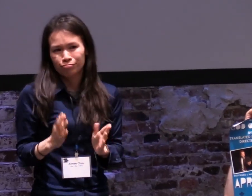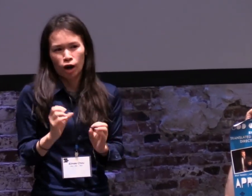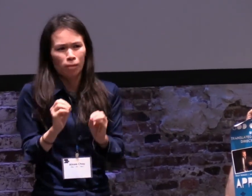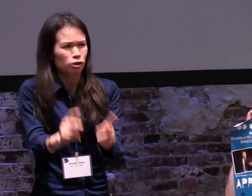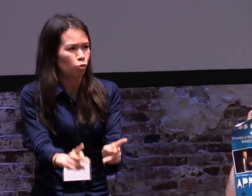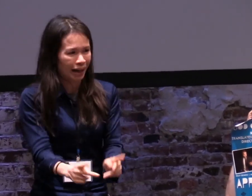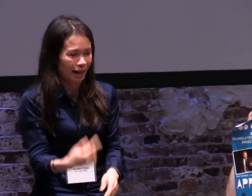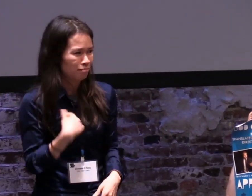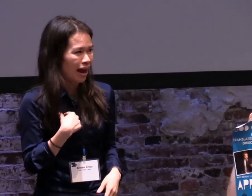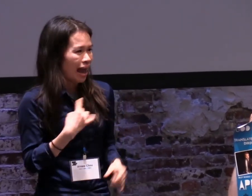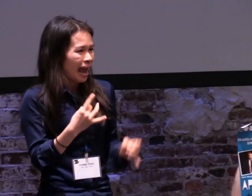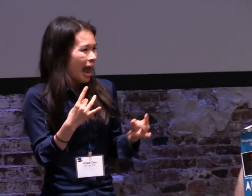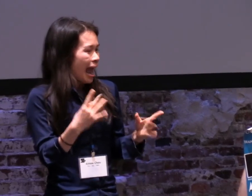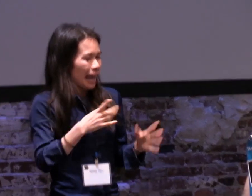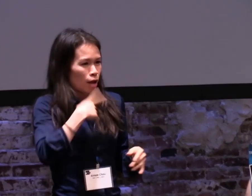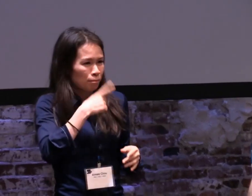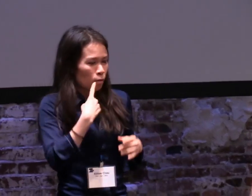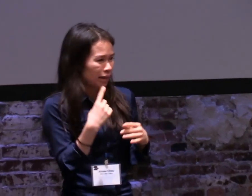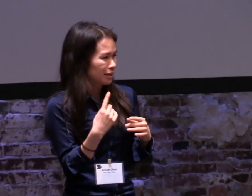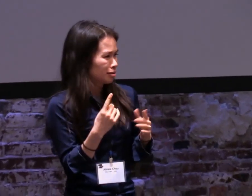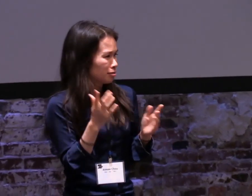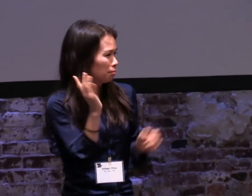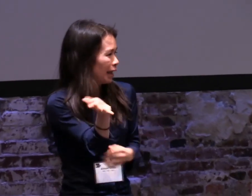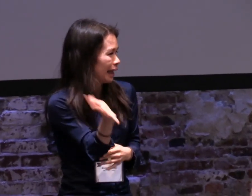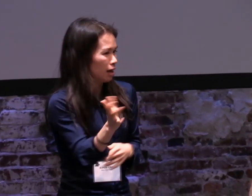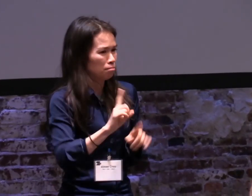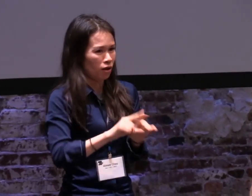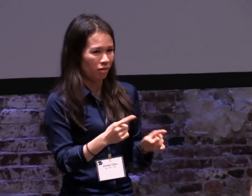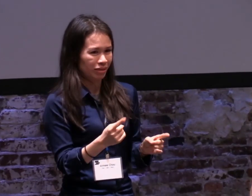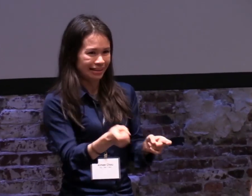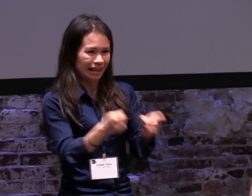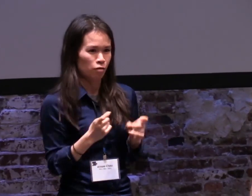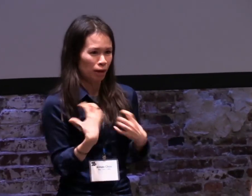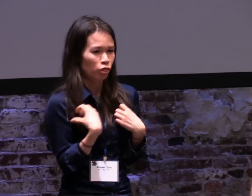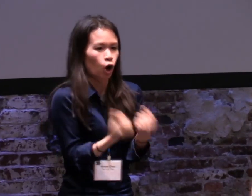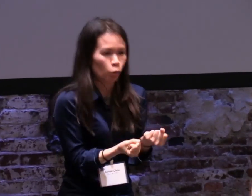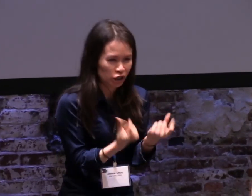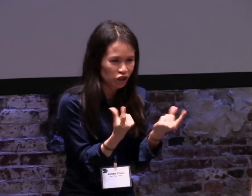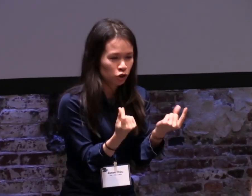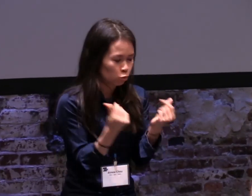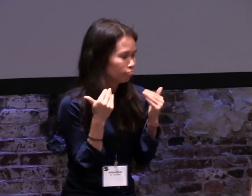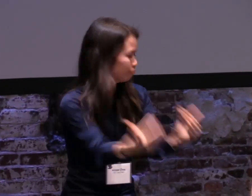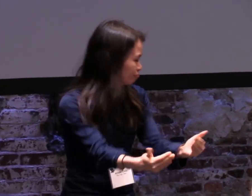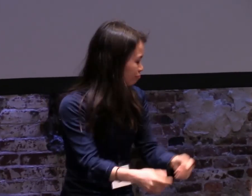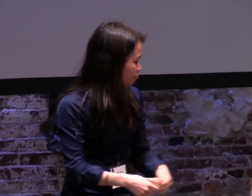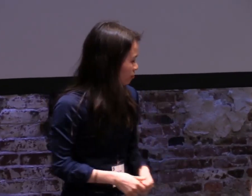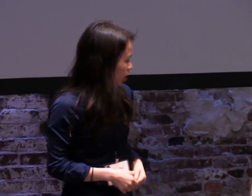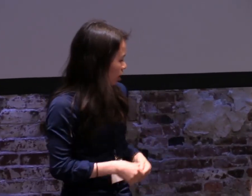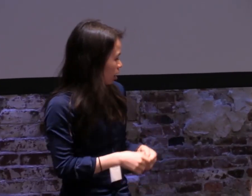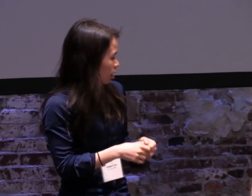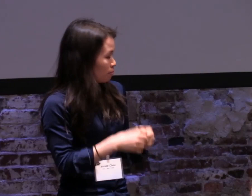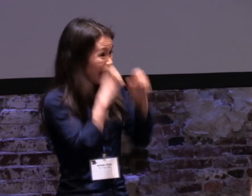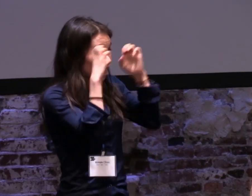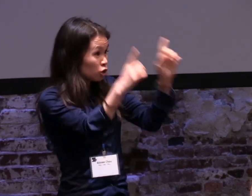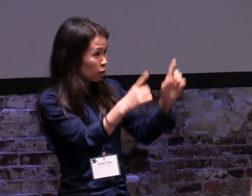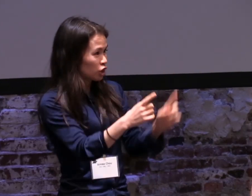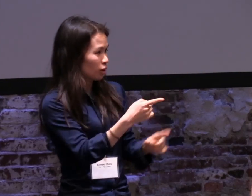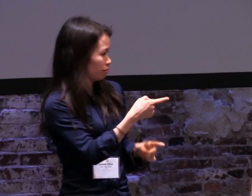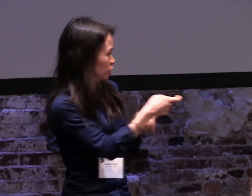This is a part of a production associated with Deaf Spotlight, and before this event, I had no public